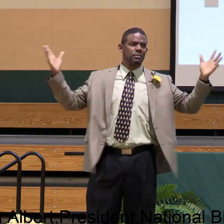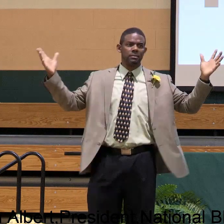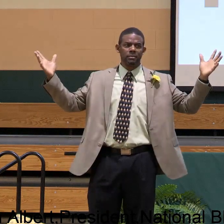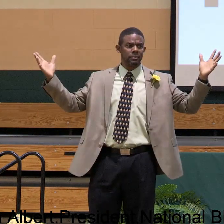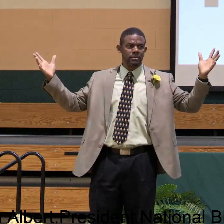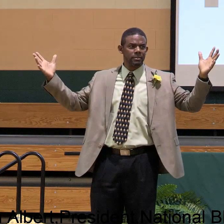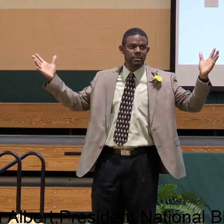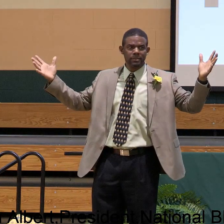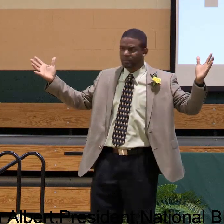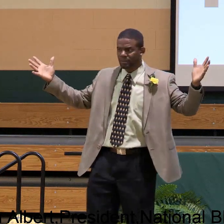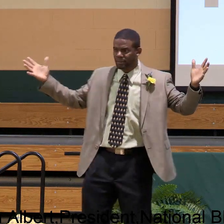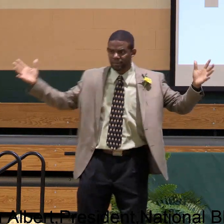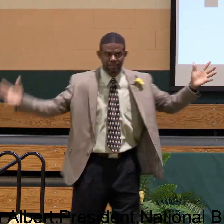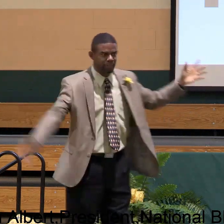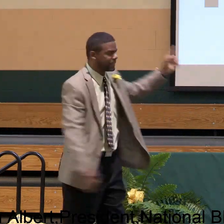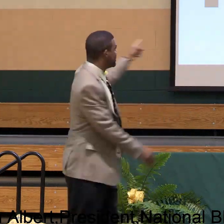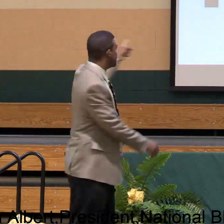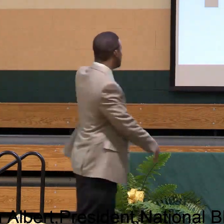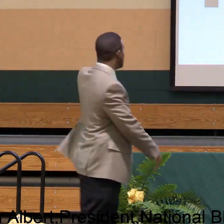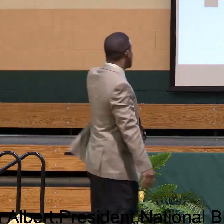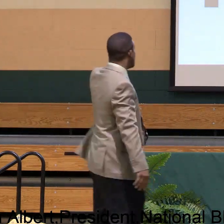your life is precious.